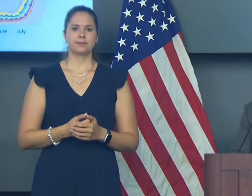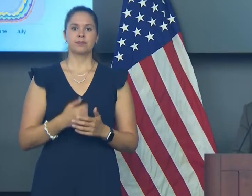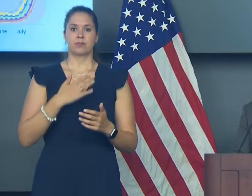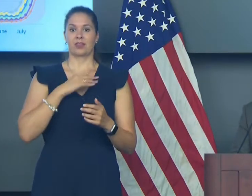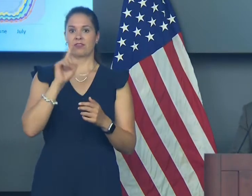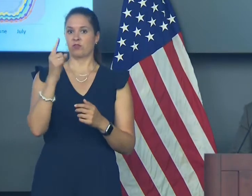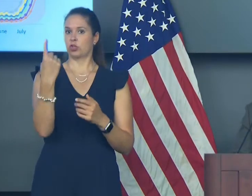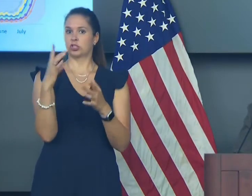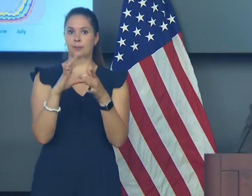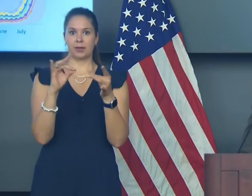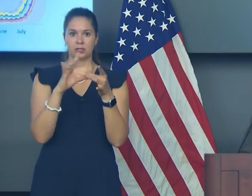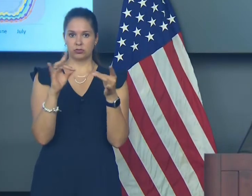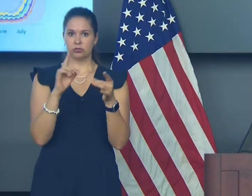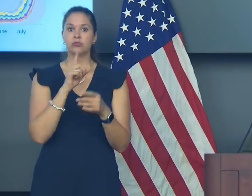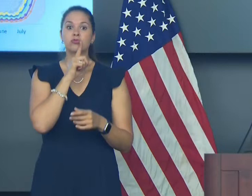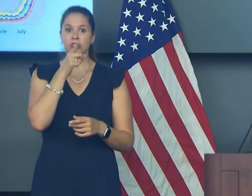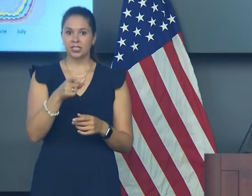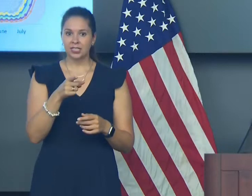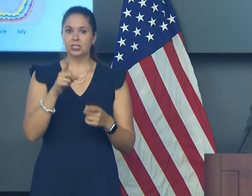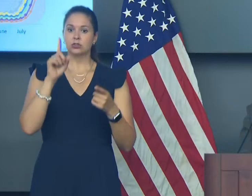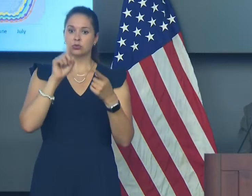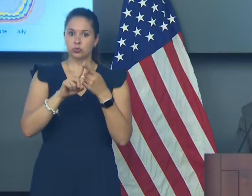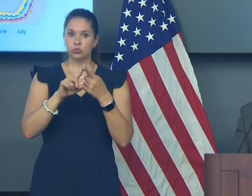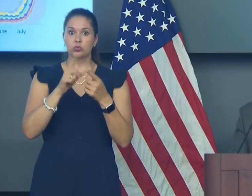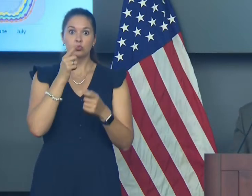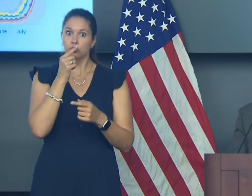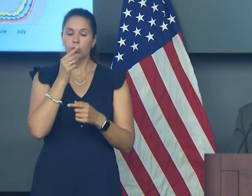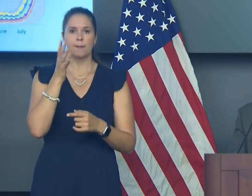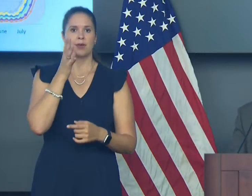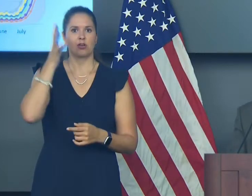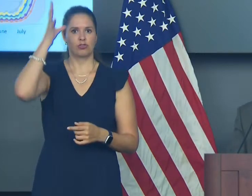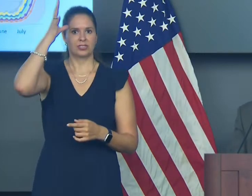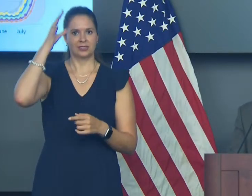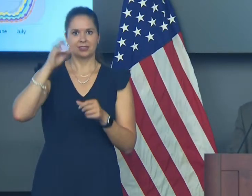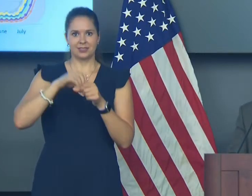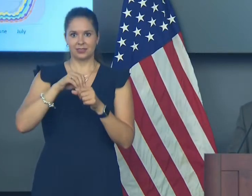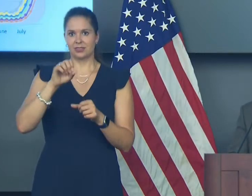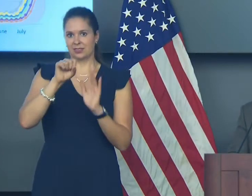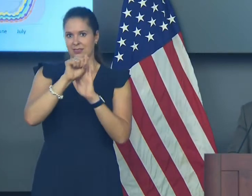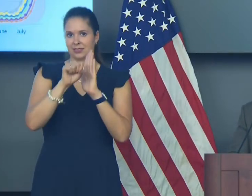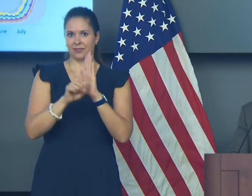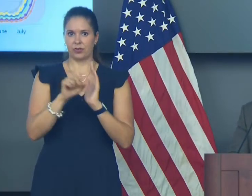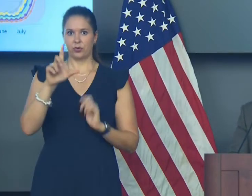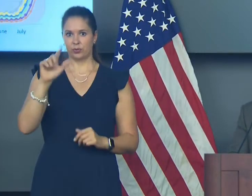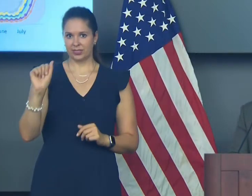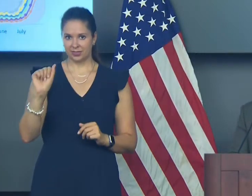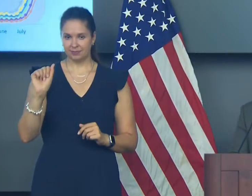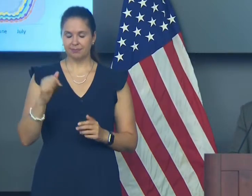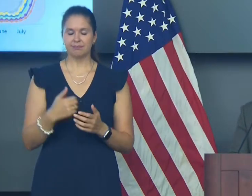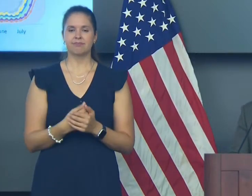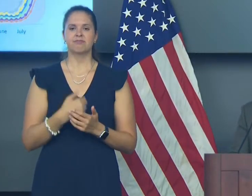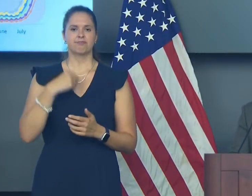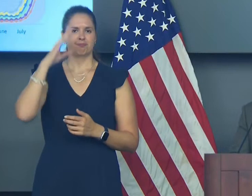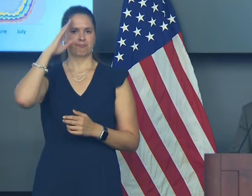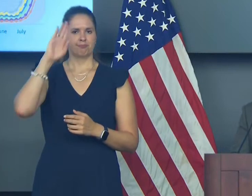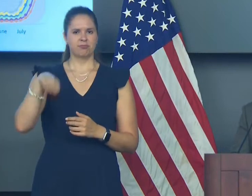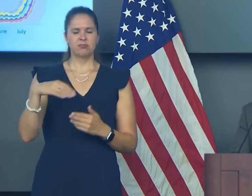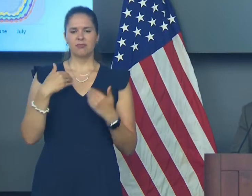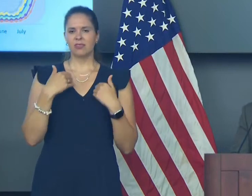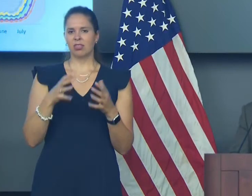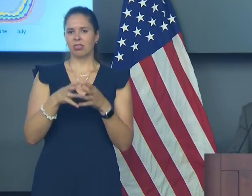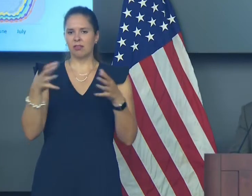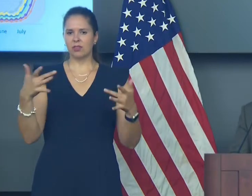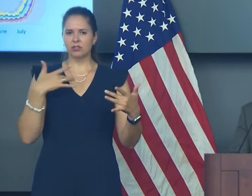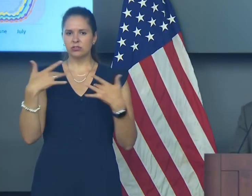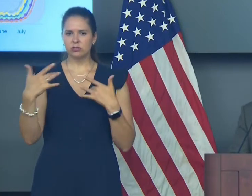So my first message is really to parents in the state of Louisiana. I know that there is a lot of concern about